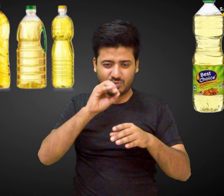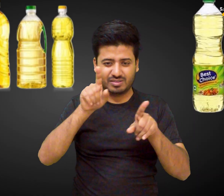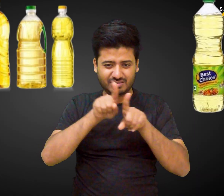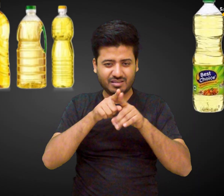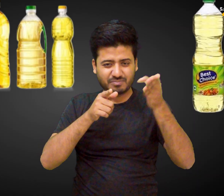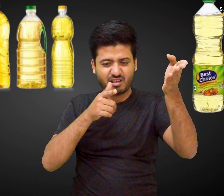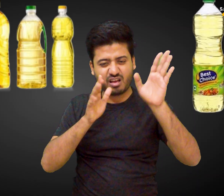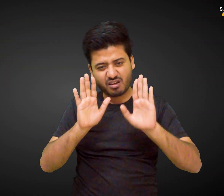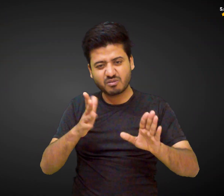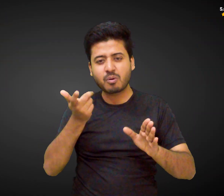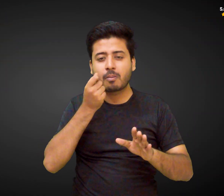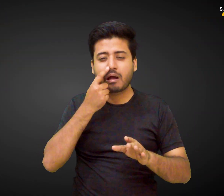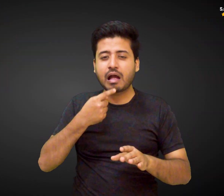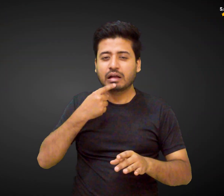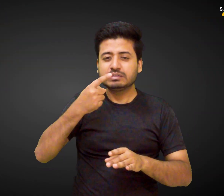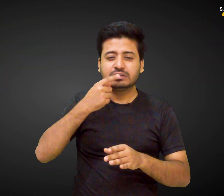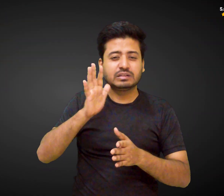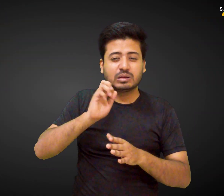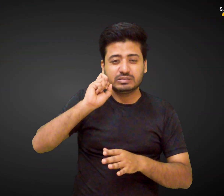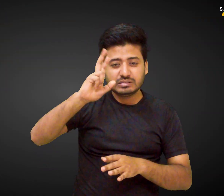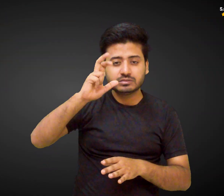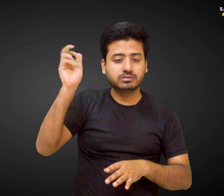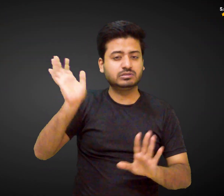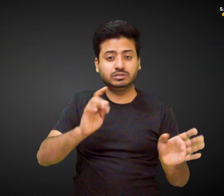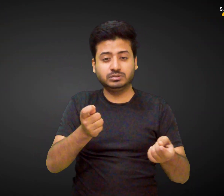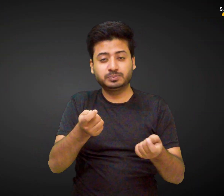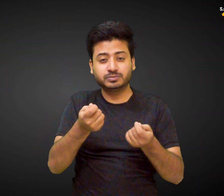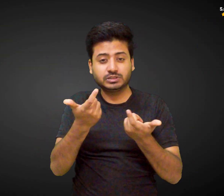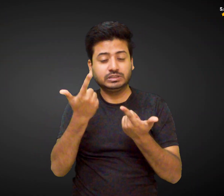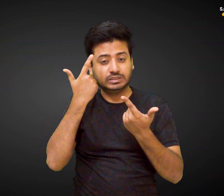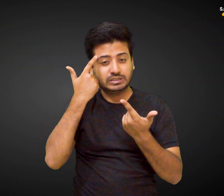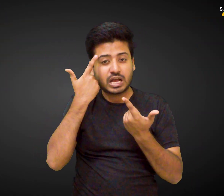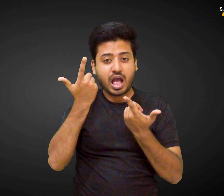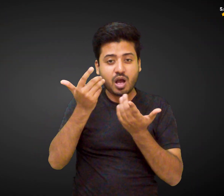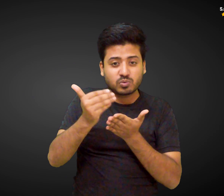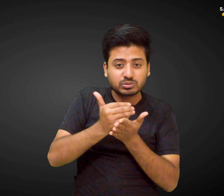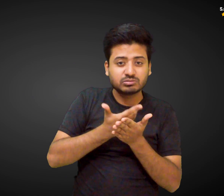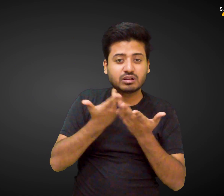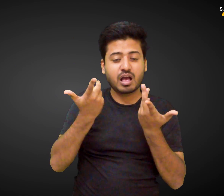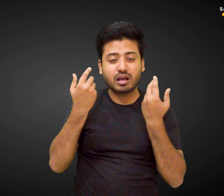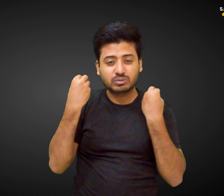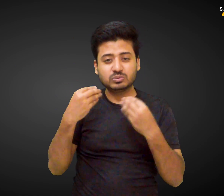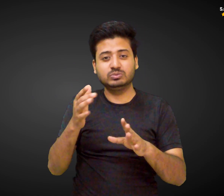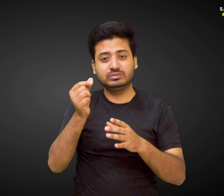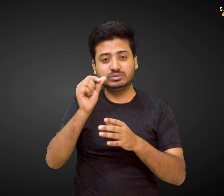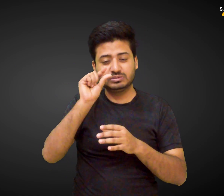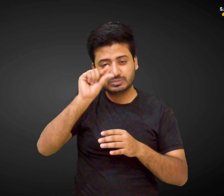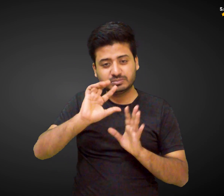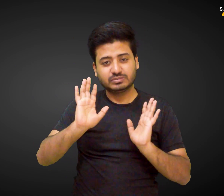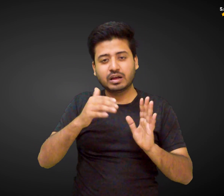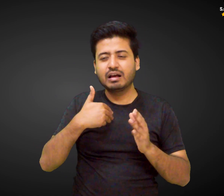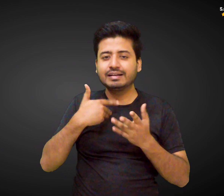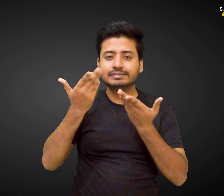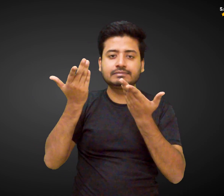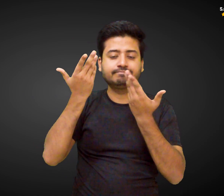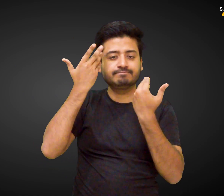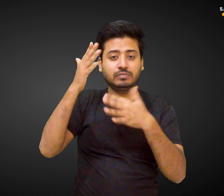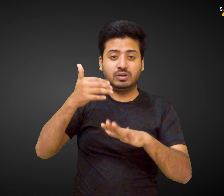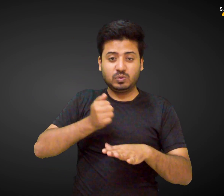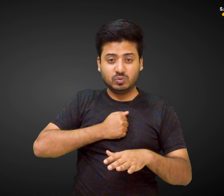time, from digestive issues to cardiovascular disease. You can use olive oil with almost any food, such as drizzling it on